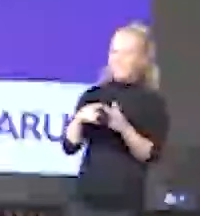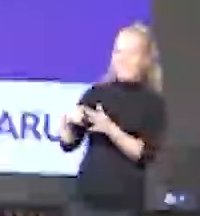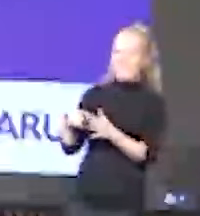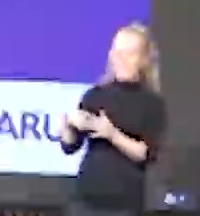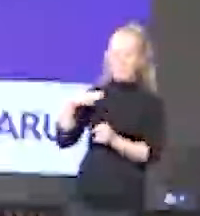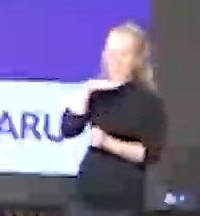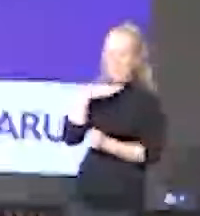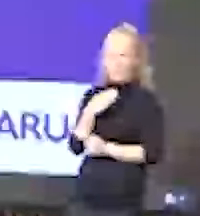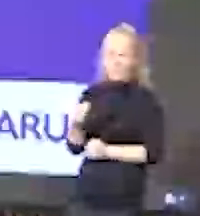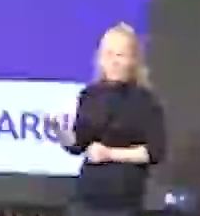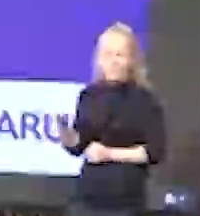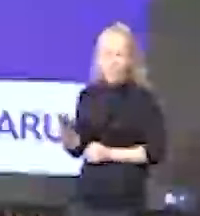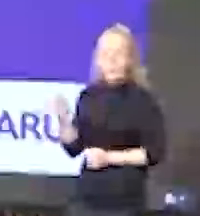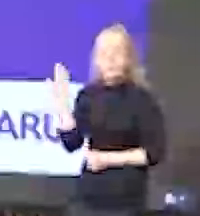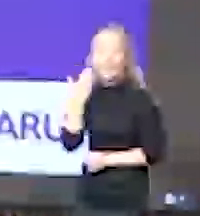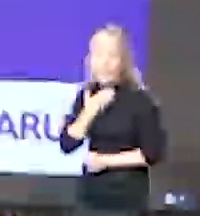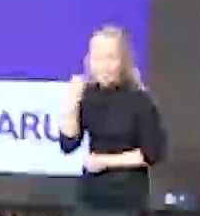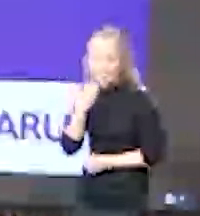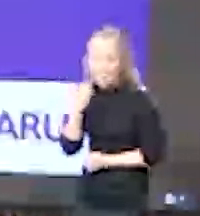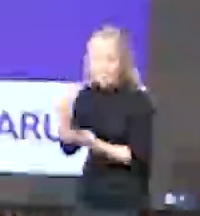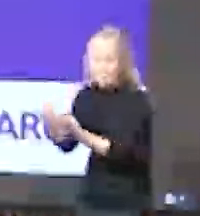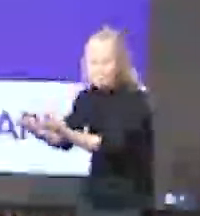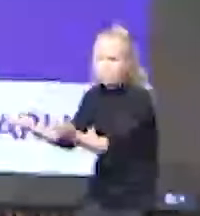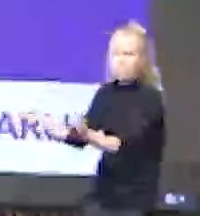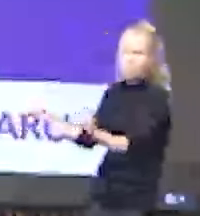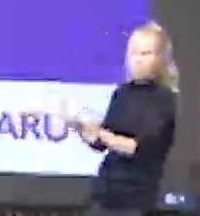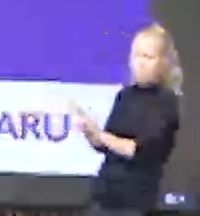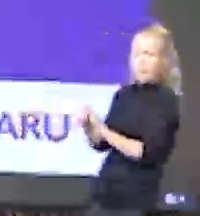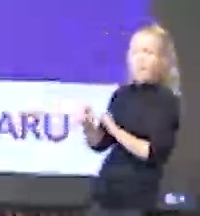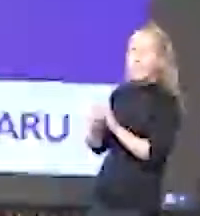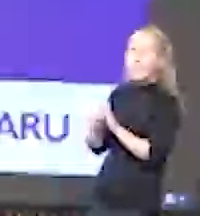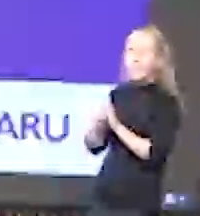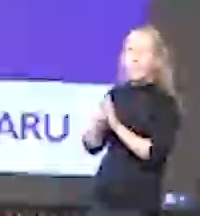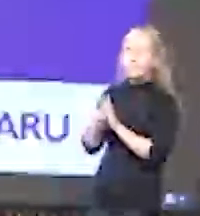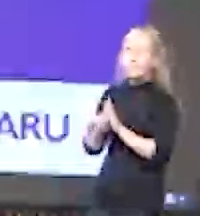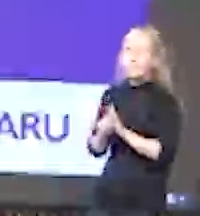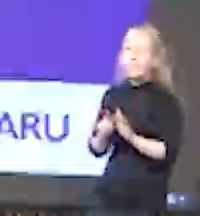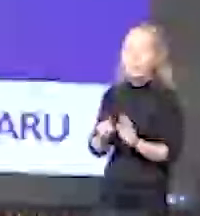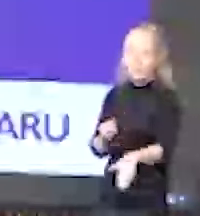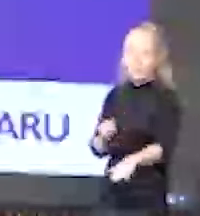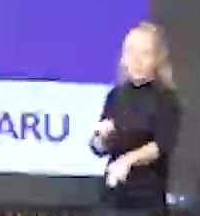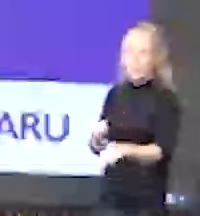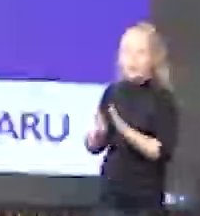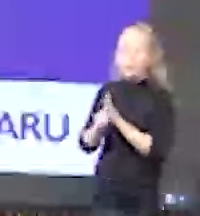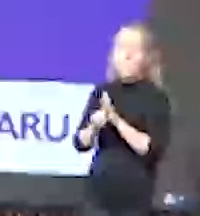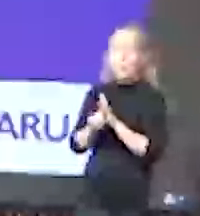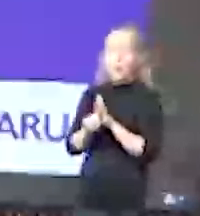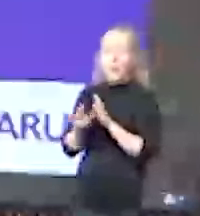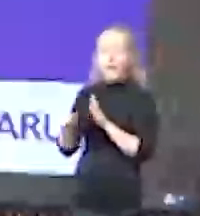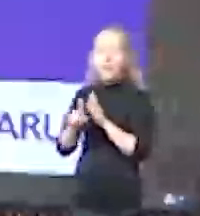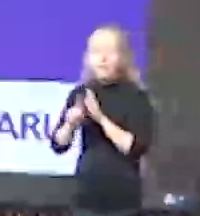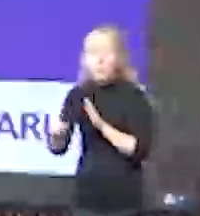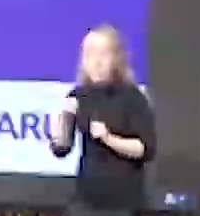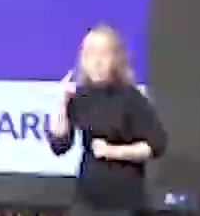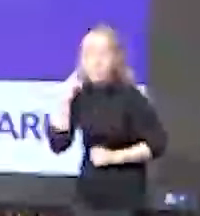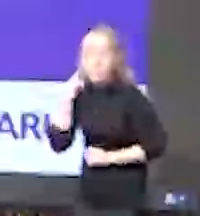where it was. But one of the things that we had there were representatives of the local deafblind group who came and set